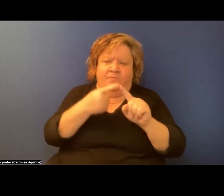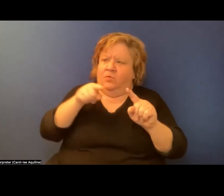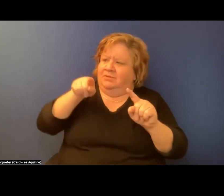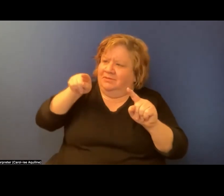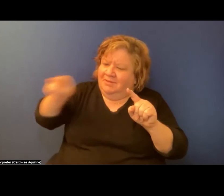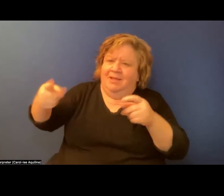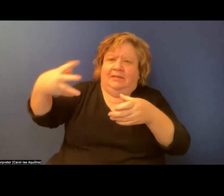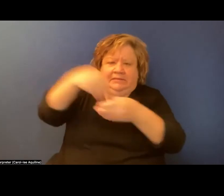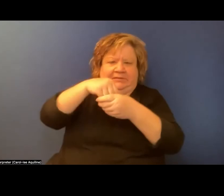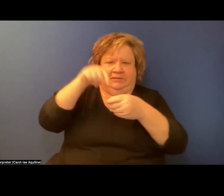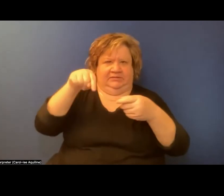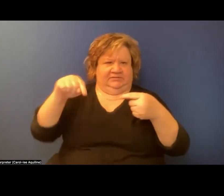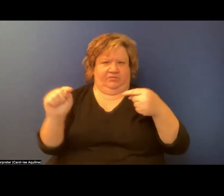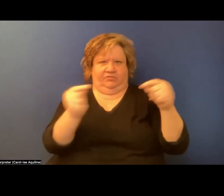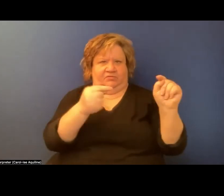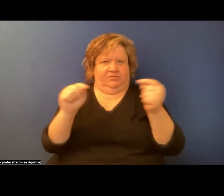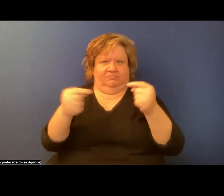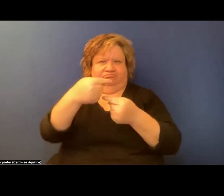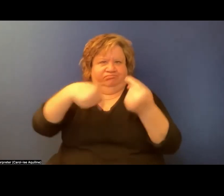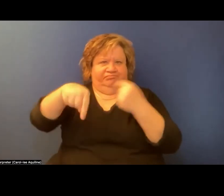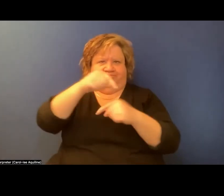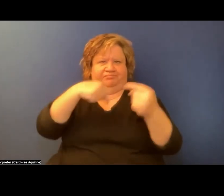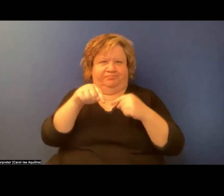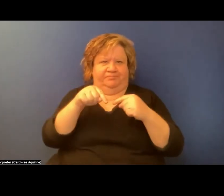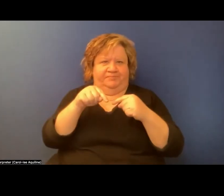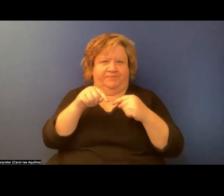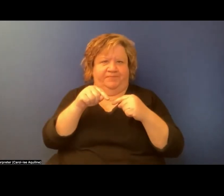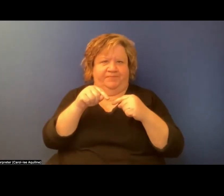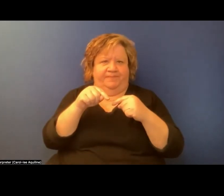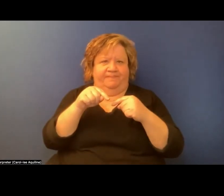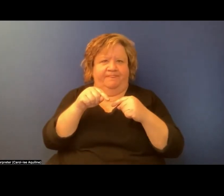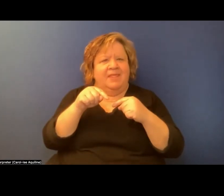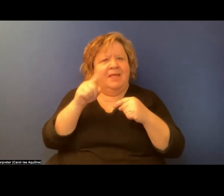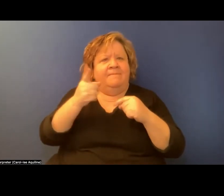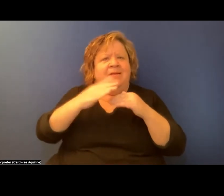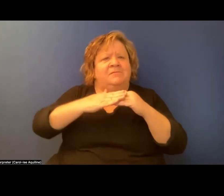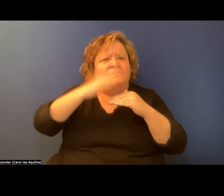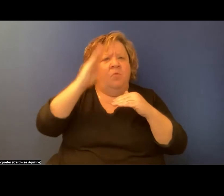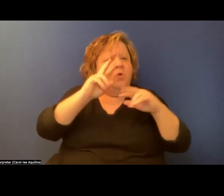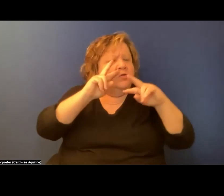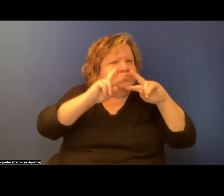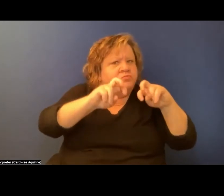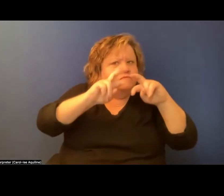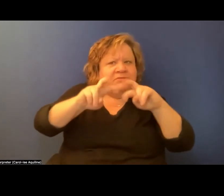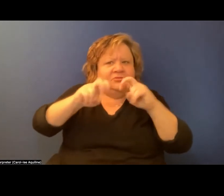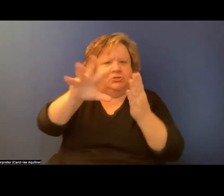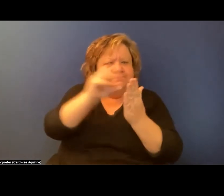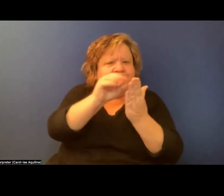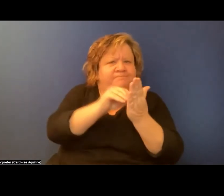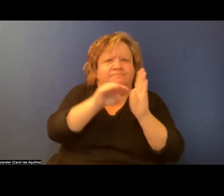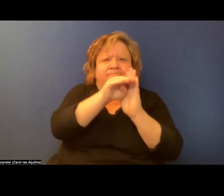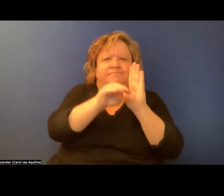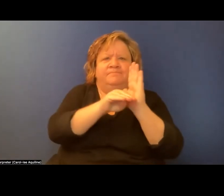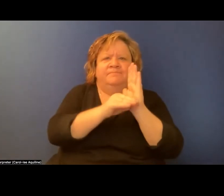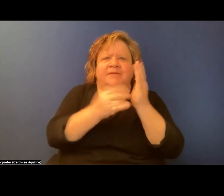we must develop research capacity and collect data. Data means disaggregated data by gender and disability. What we